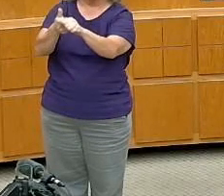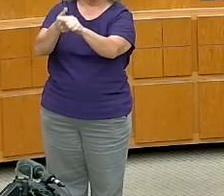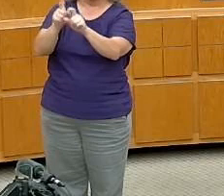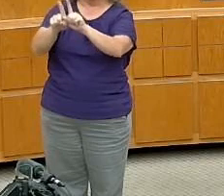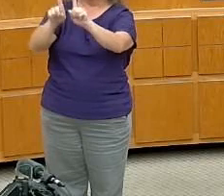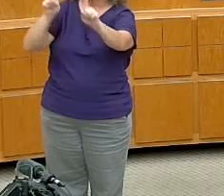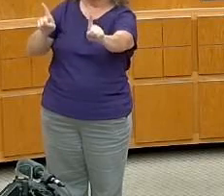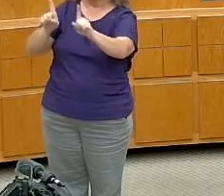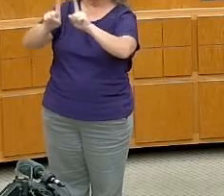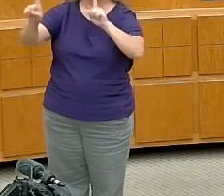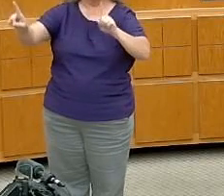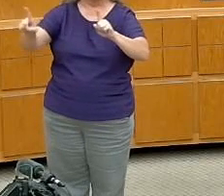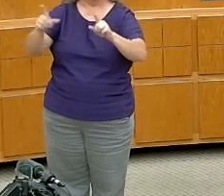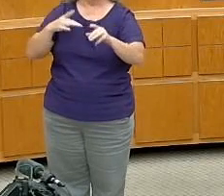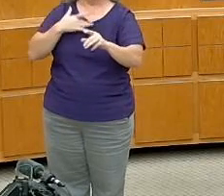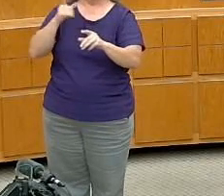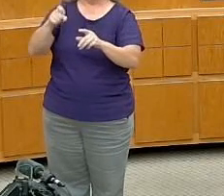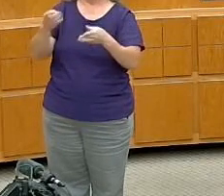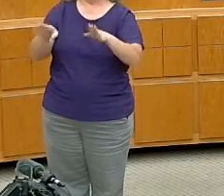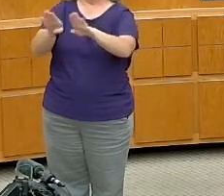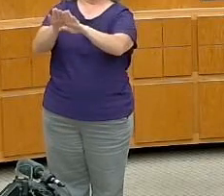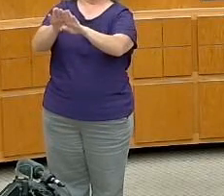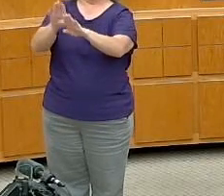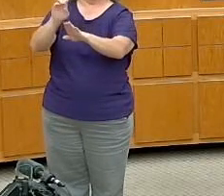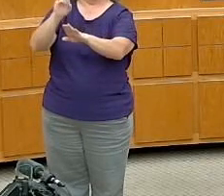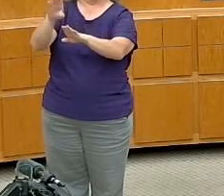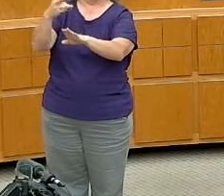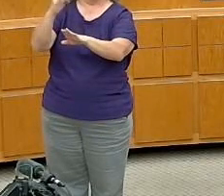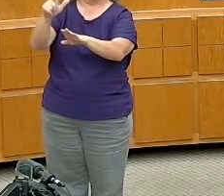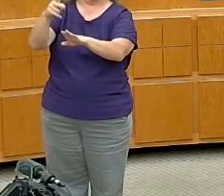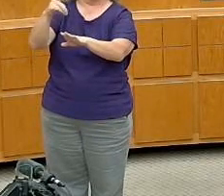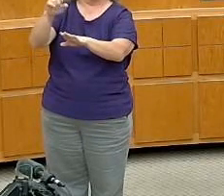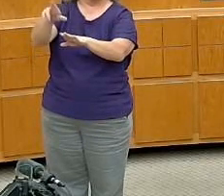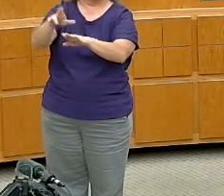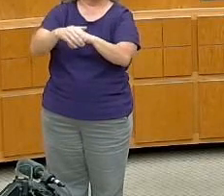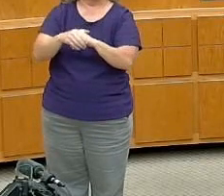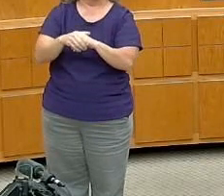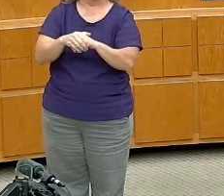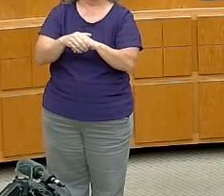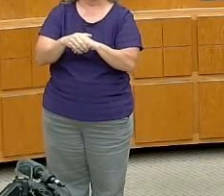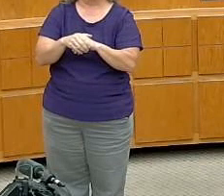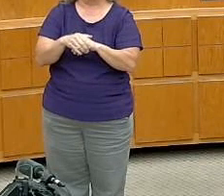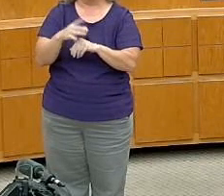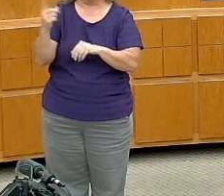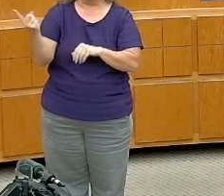have always said the beaches and the fishing is